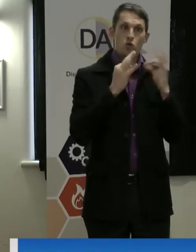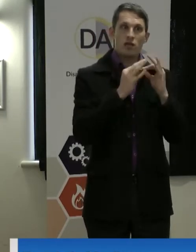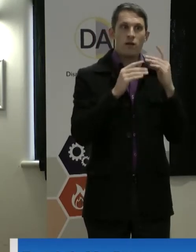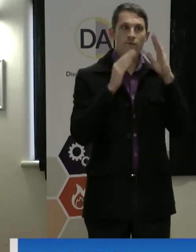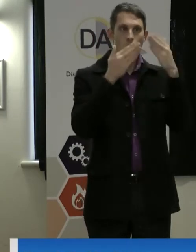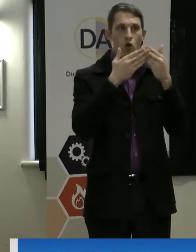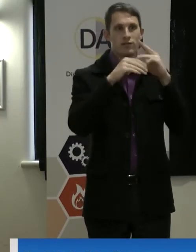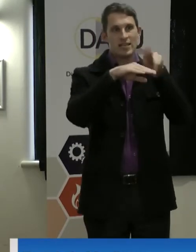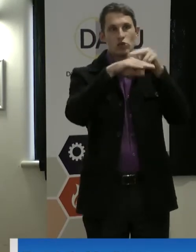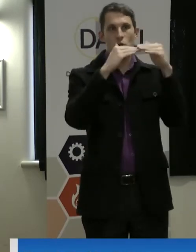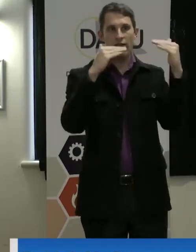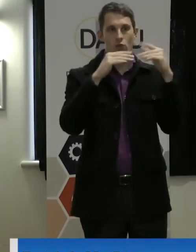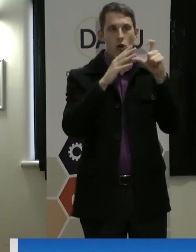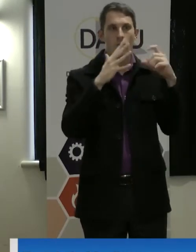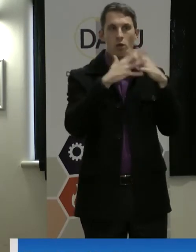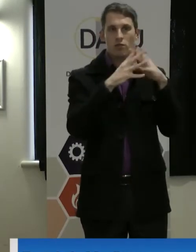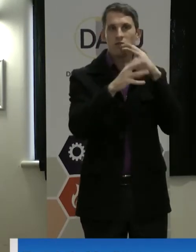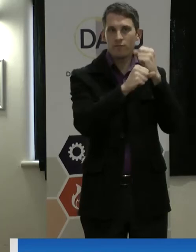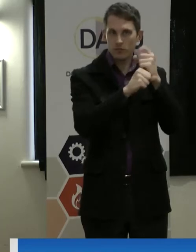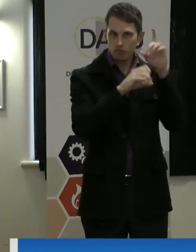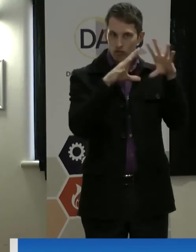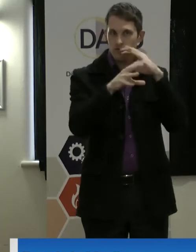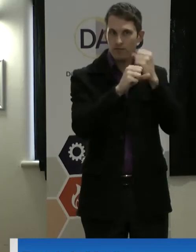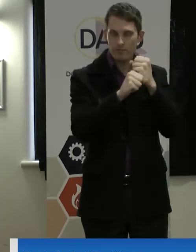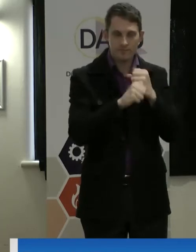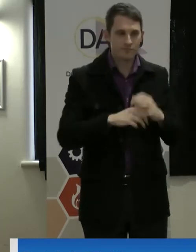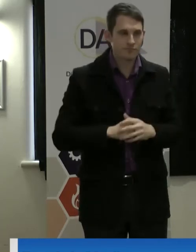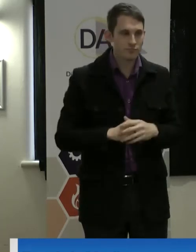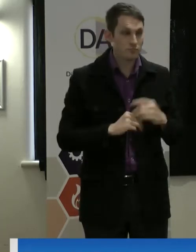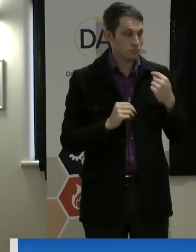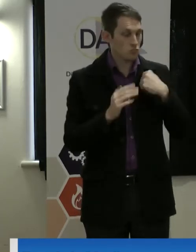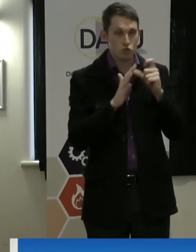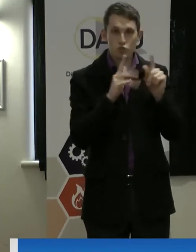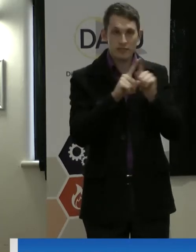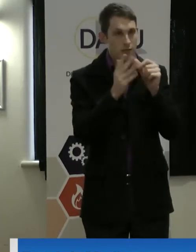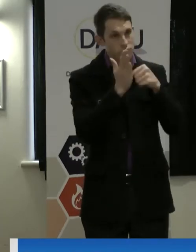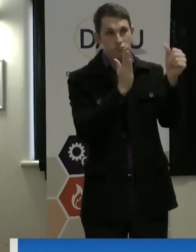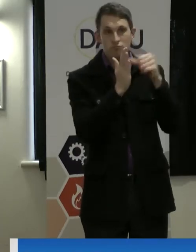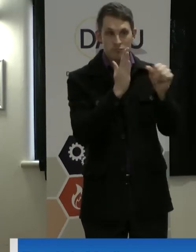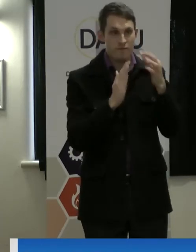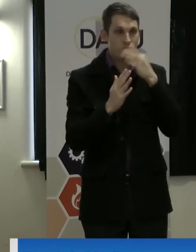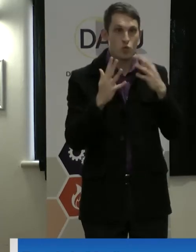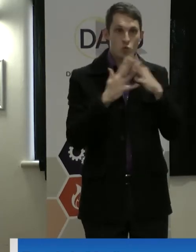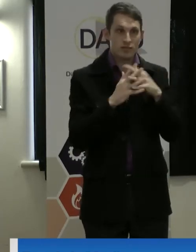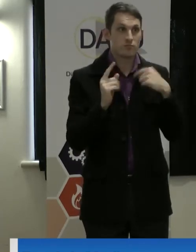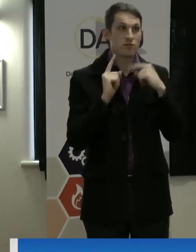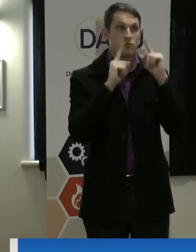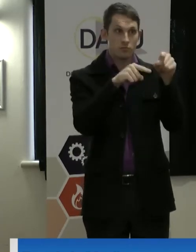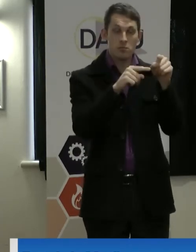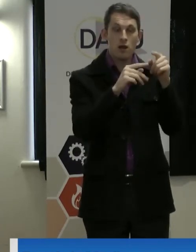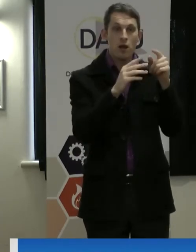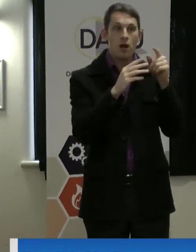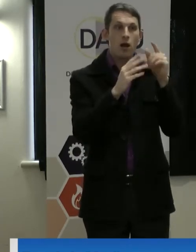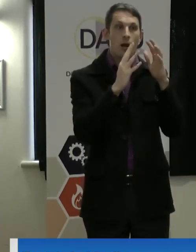so we're working with the Commonwealth, and we do the same thing. So in a couple of weeks, I'm schlepping around Parliament for 4 days, banging